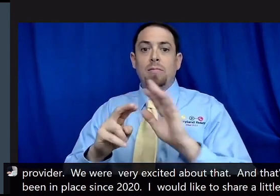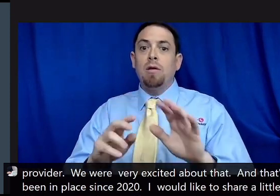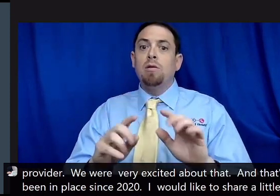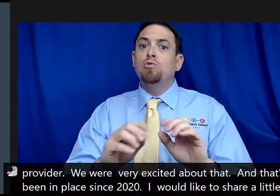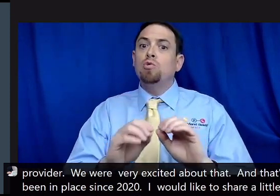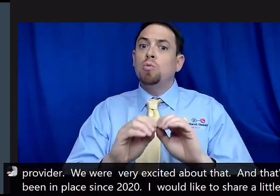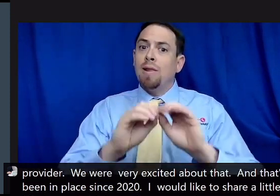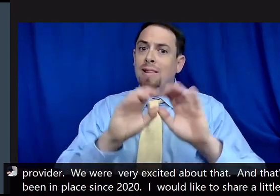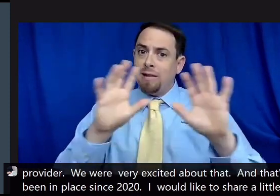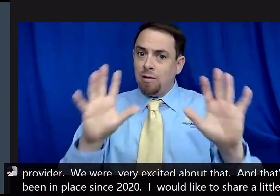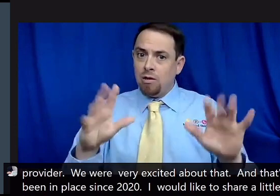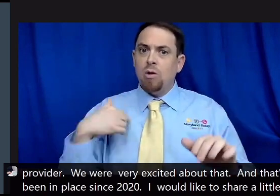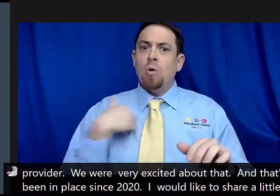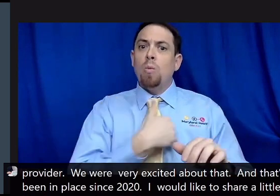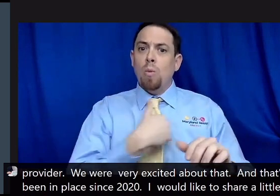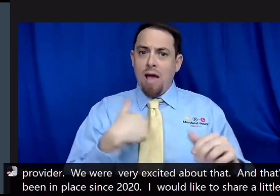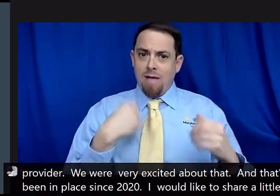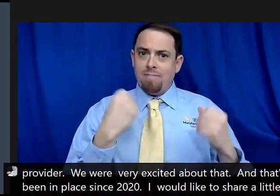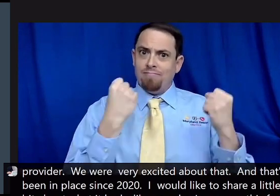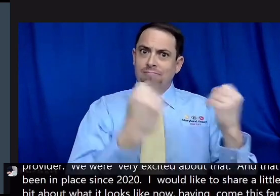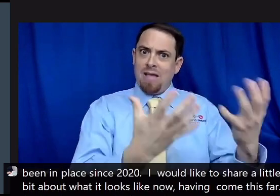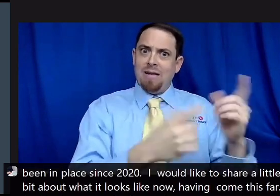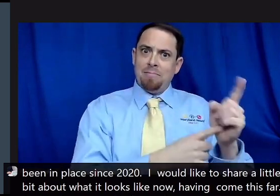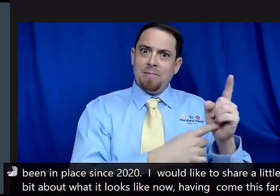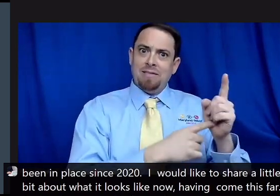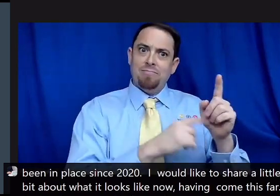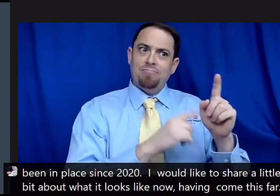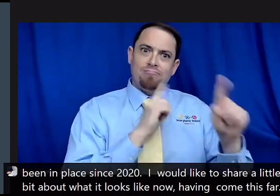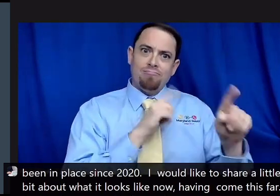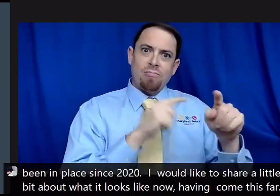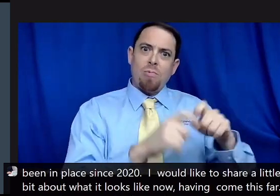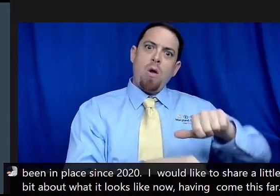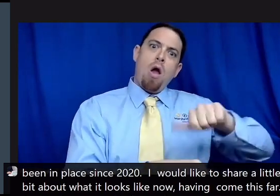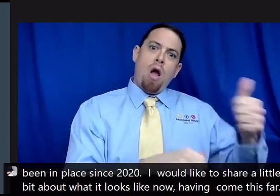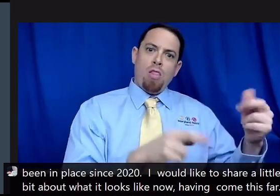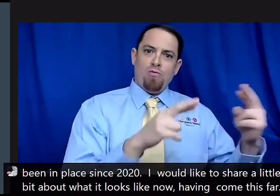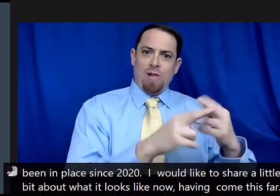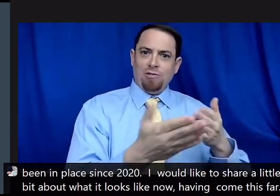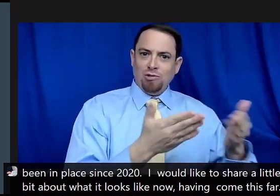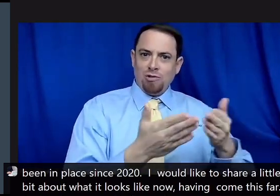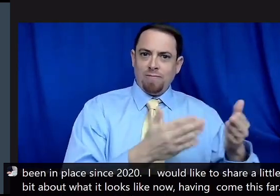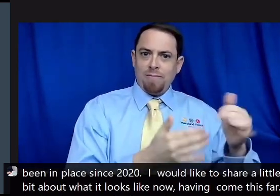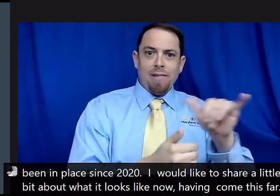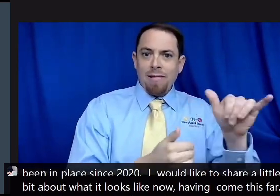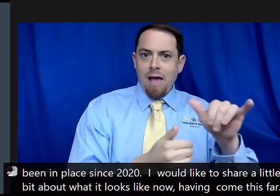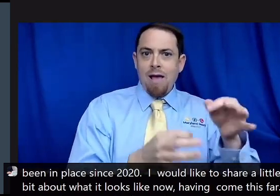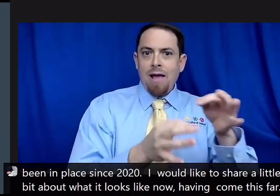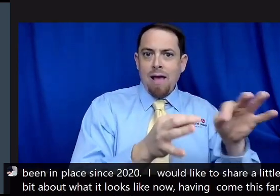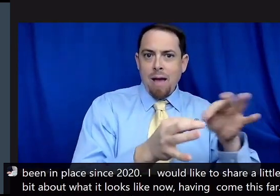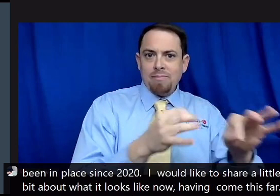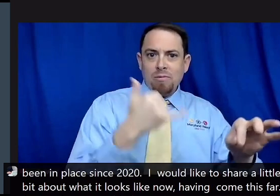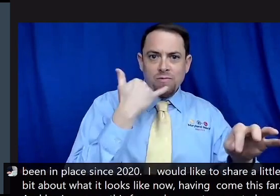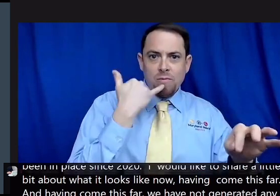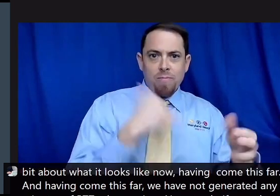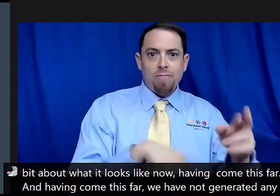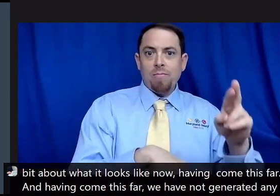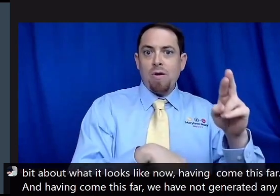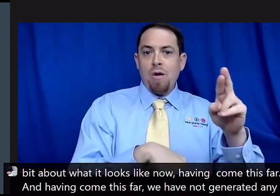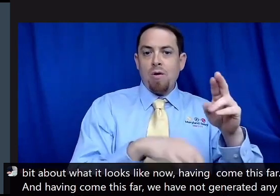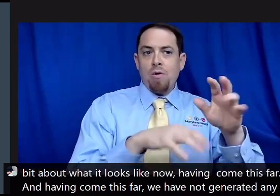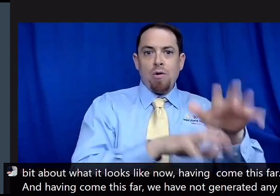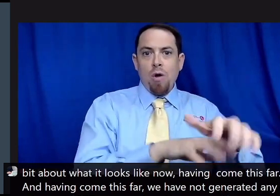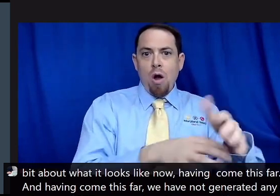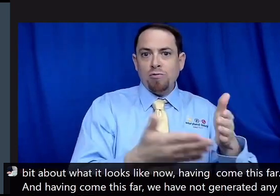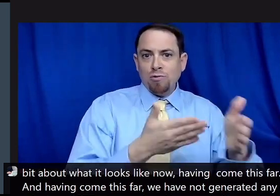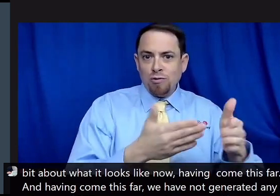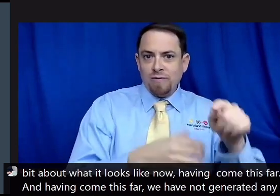any minutes of RTT relay service. Now, to clarify, we do have minutes of other relay services that we